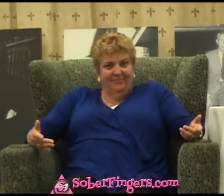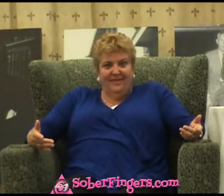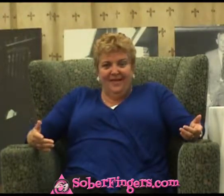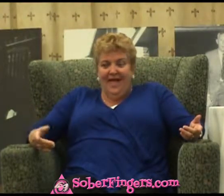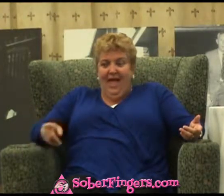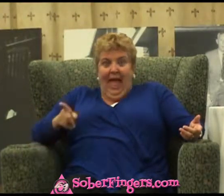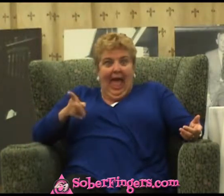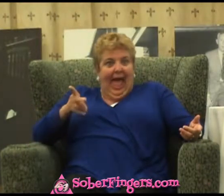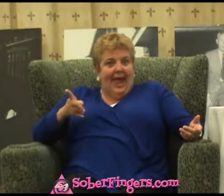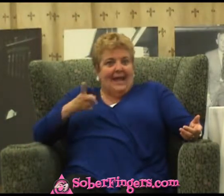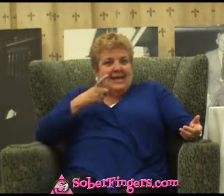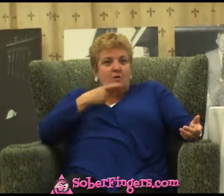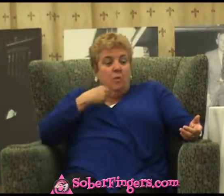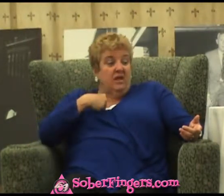he told me we don't do that here.